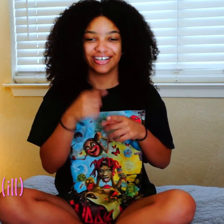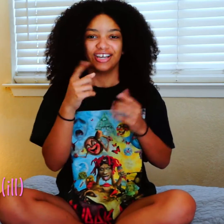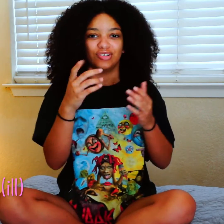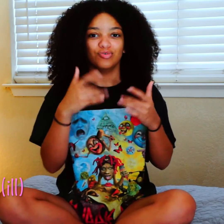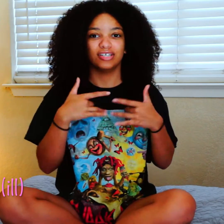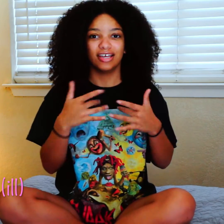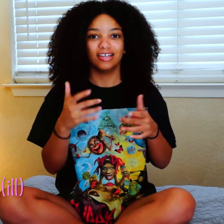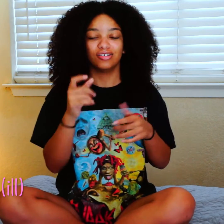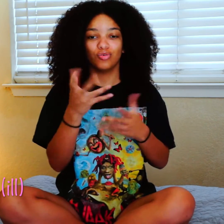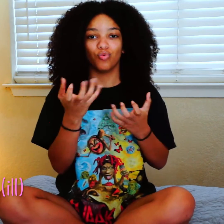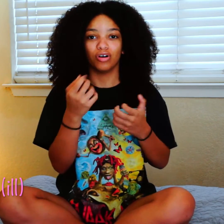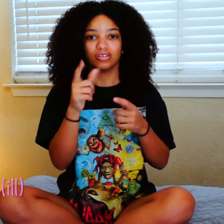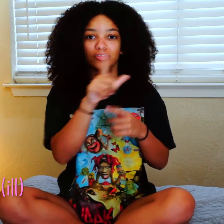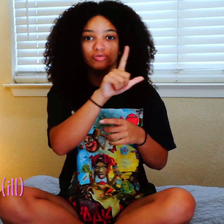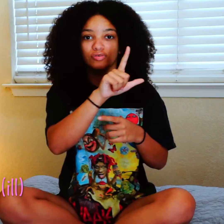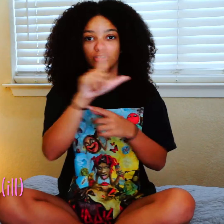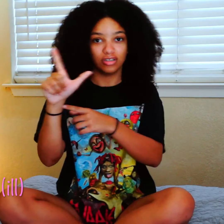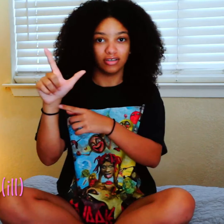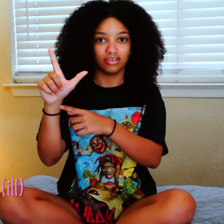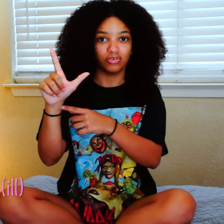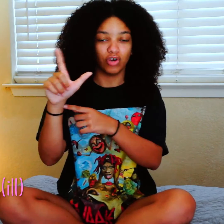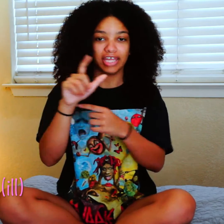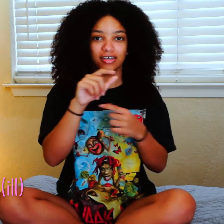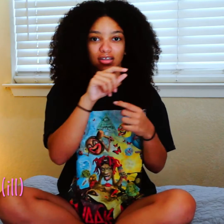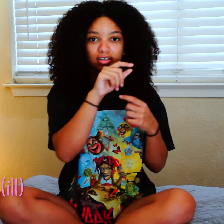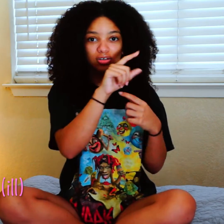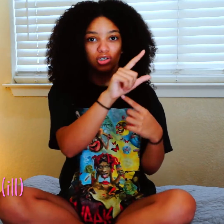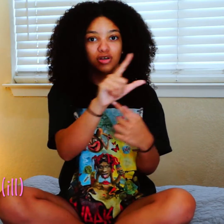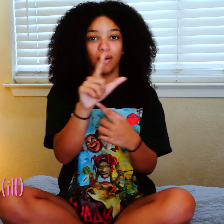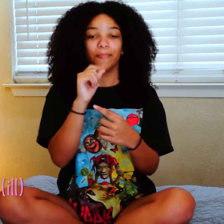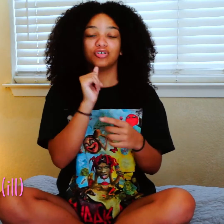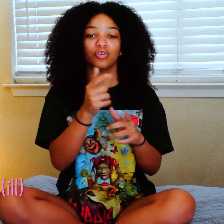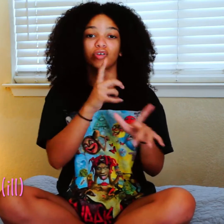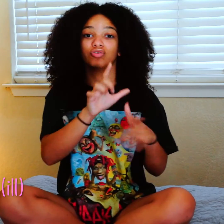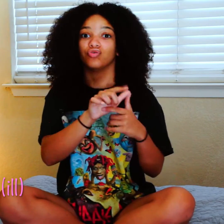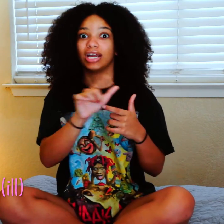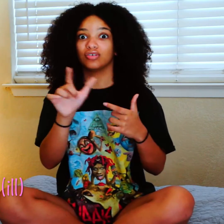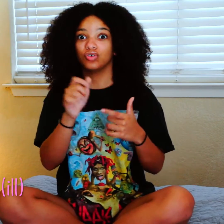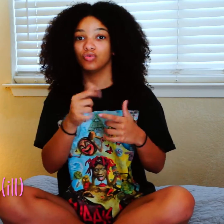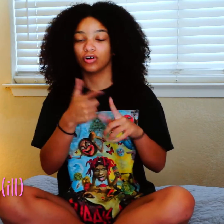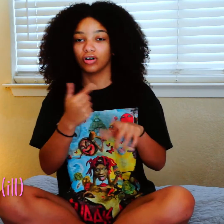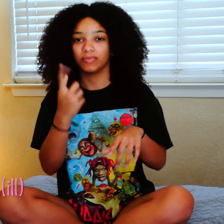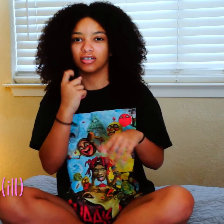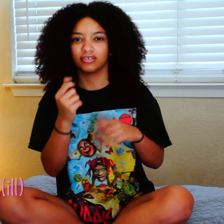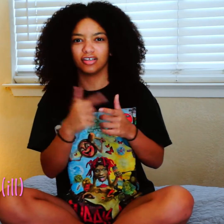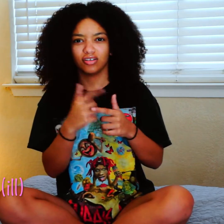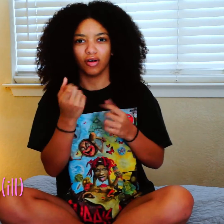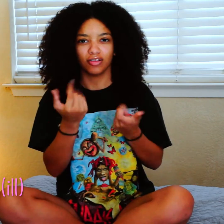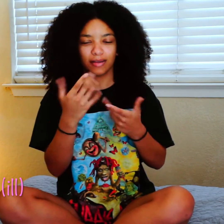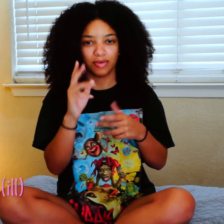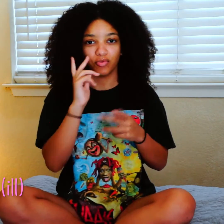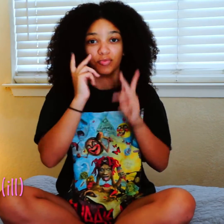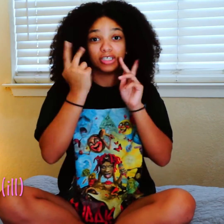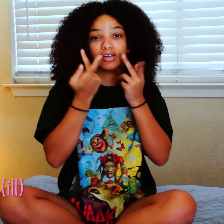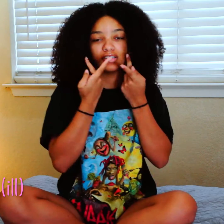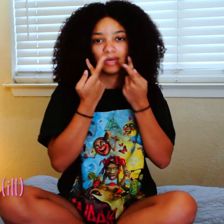you tend to want to drag it. But you don't want to drag it too long because then a lot of people misconcept